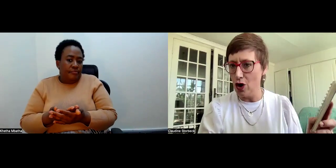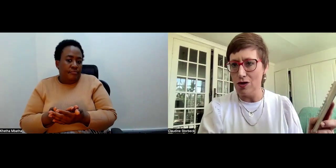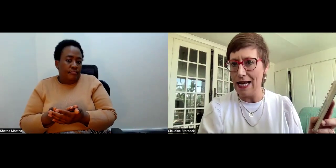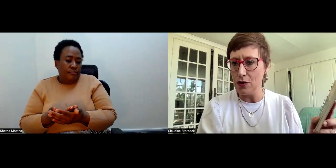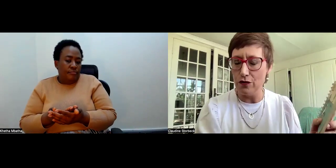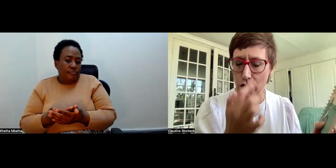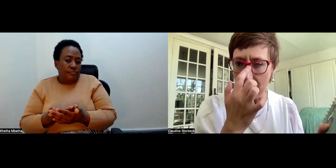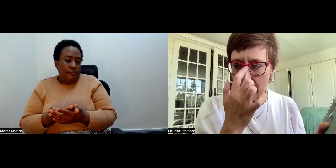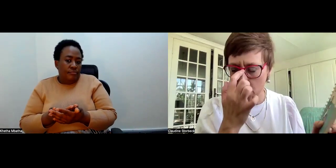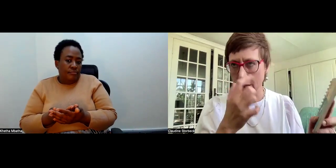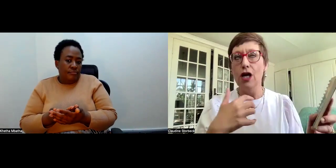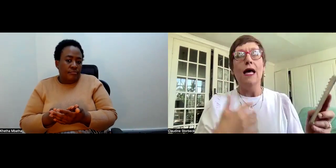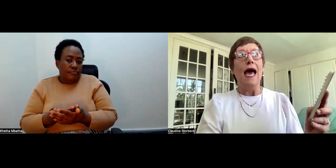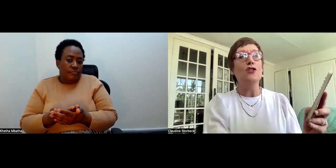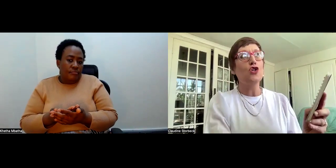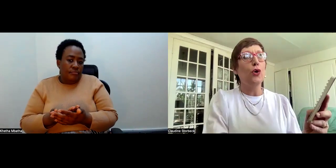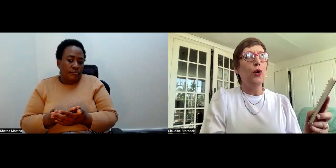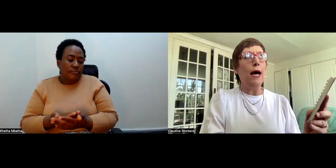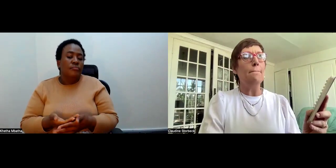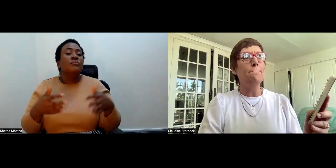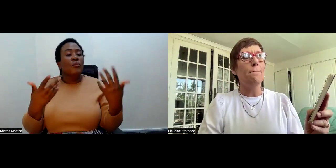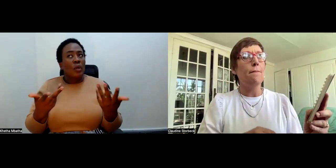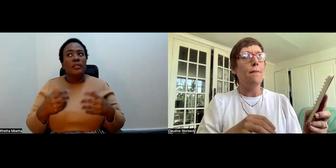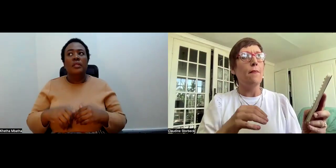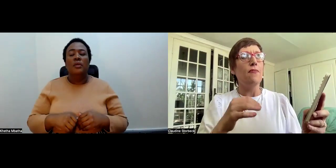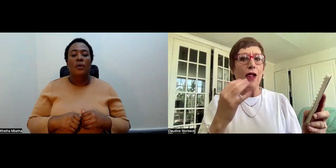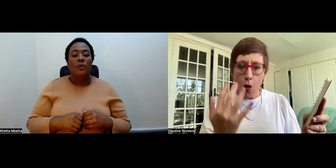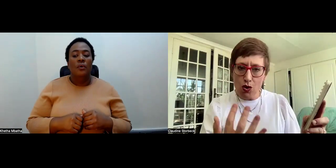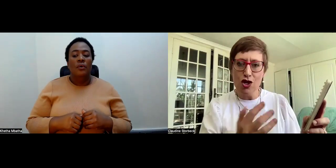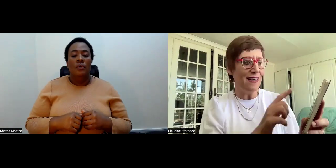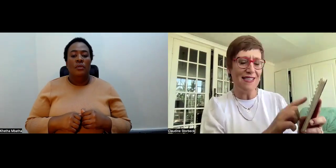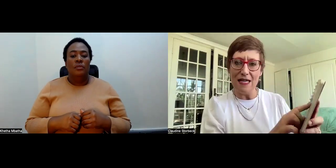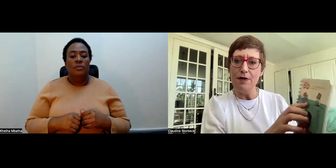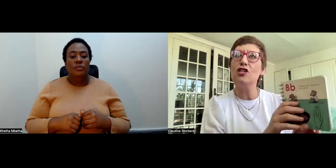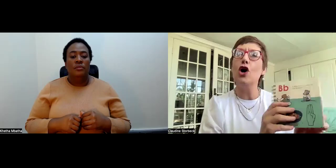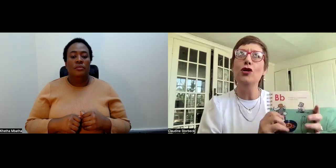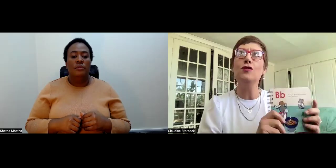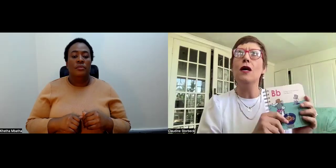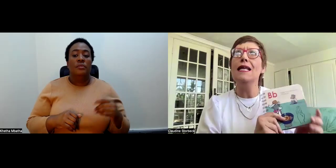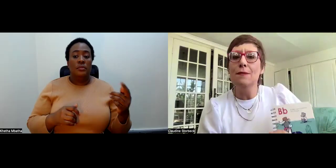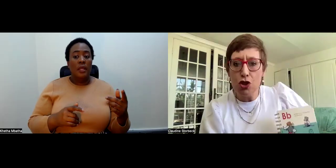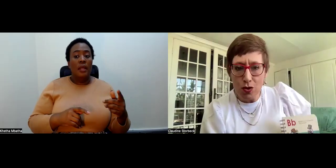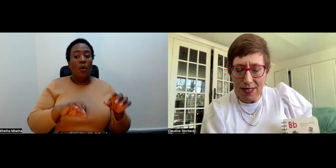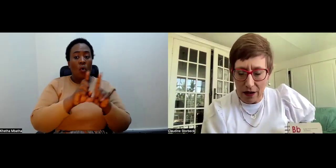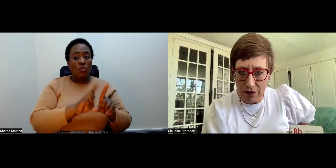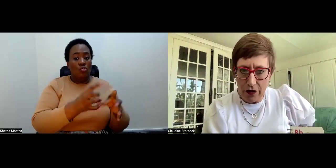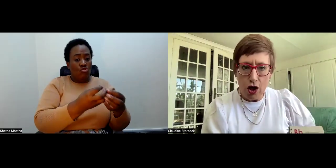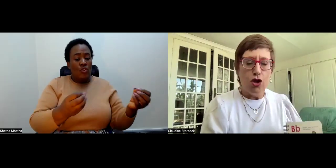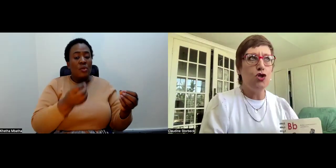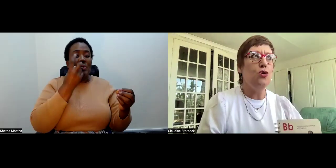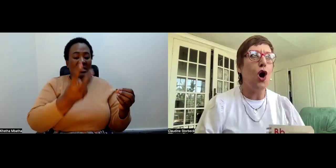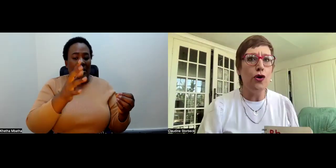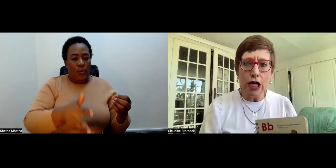language of your class, the language of learning and teaching. And so they'll also then see, but don't limit